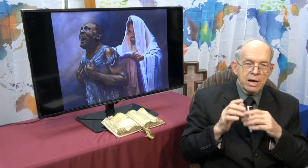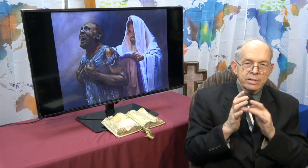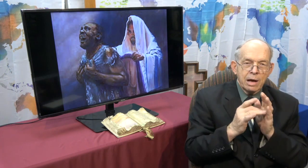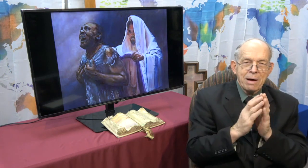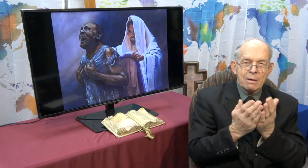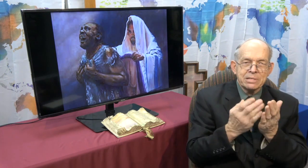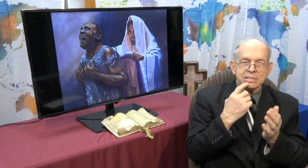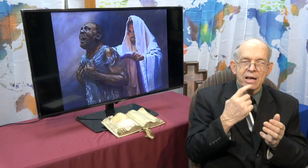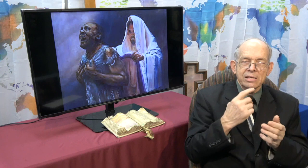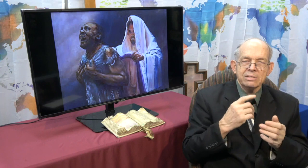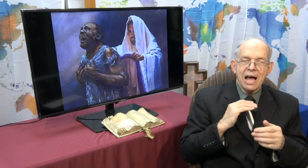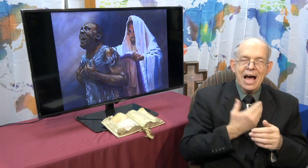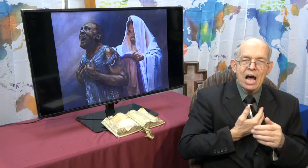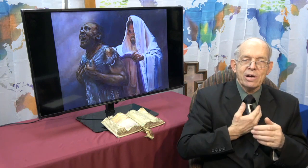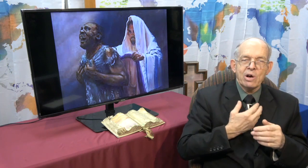the Bible says our